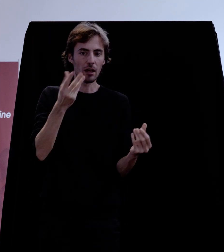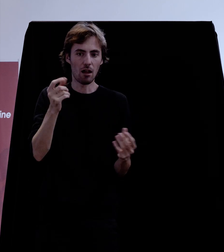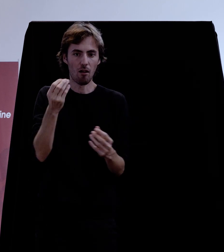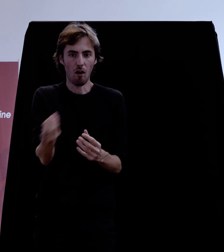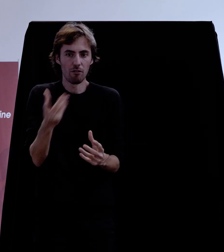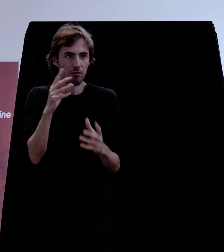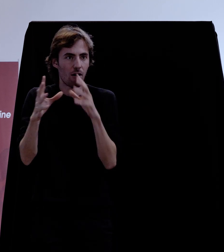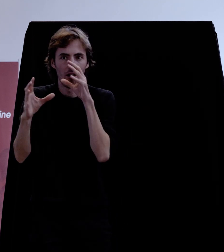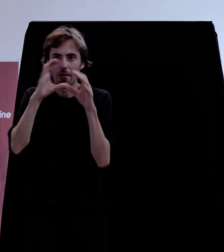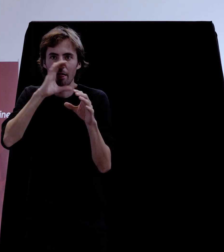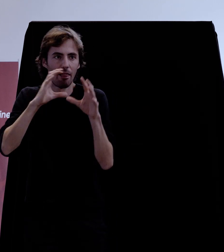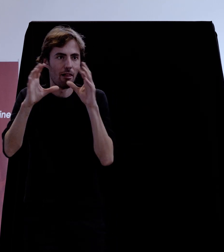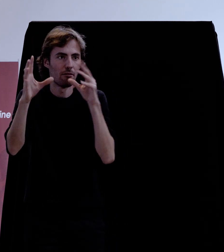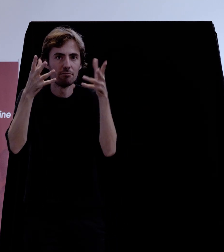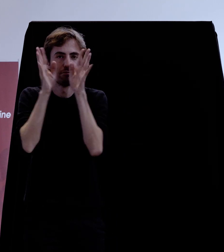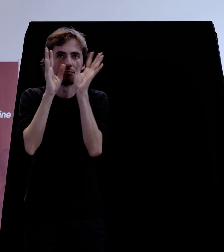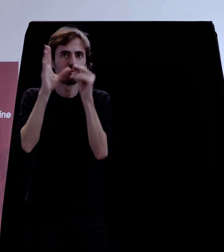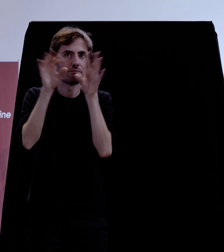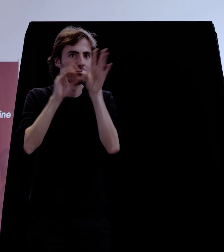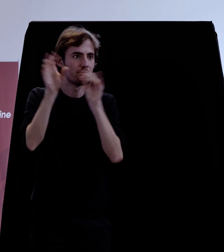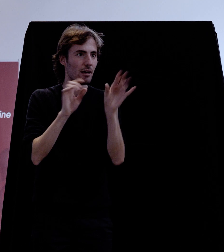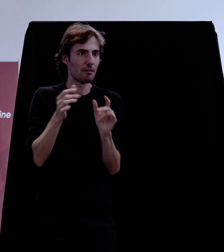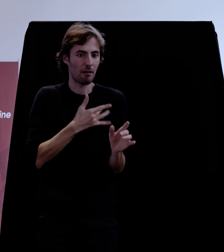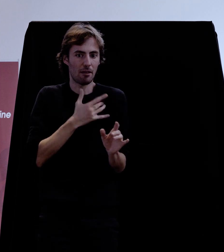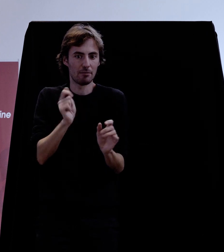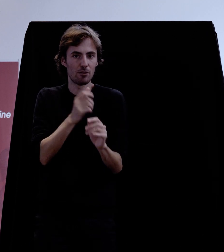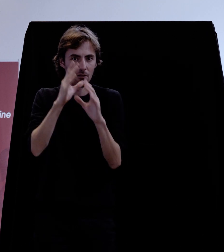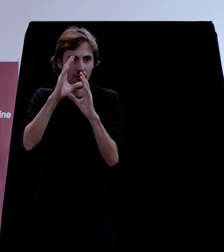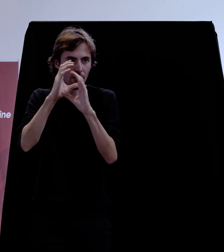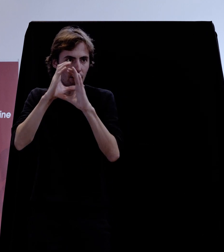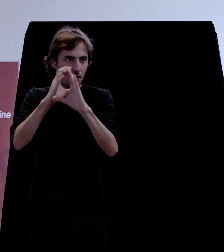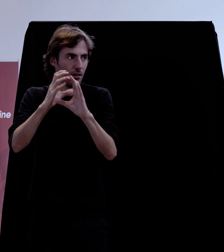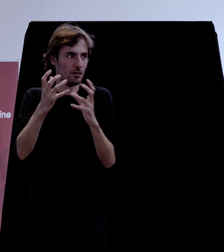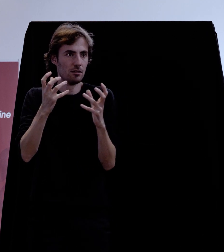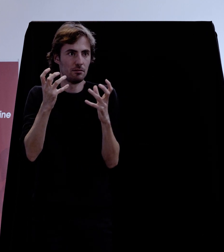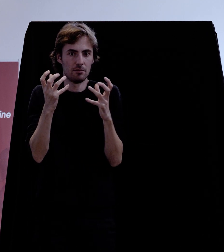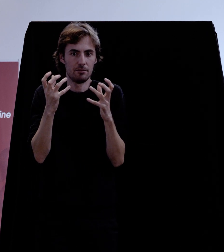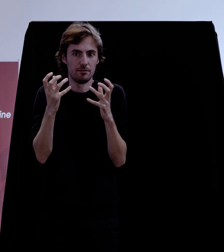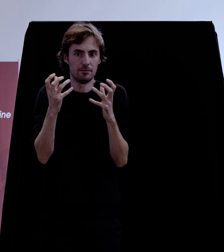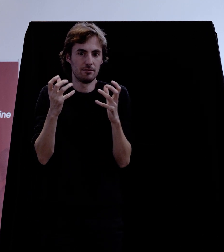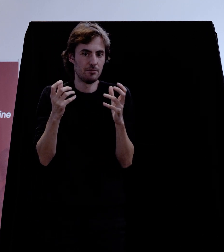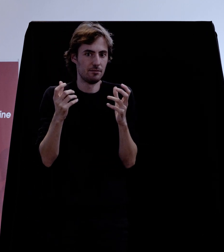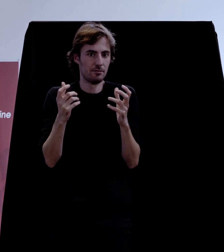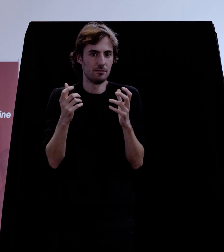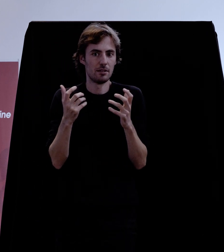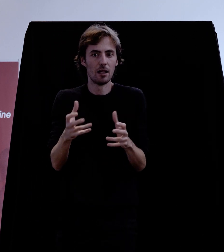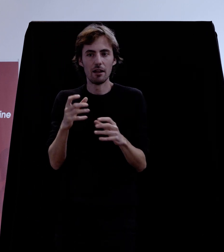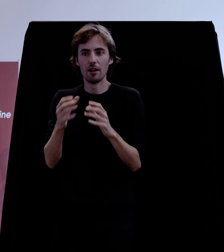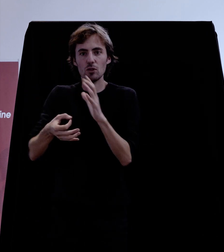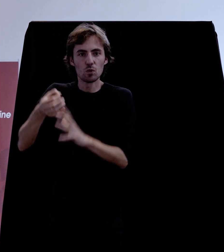want, unless it's too much, and then they have to withdraw from it. And that happens, right? They start out liking some sensory experience, and then